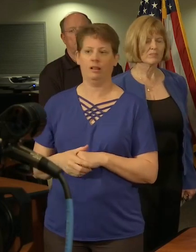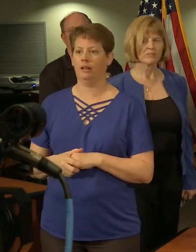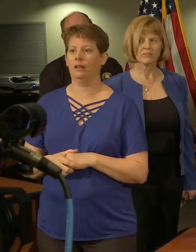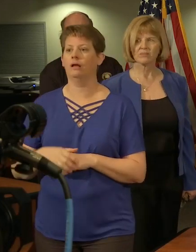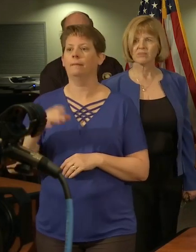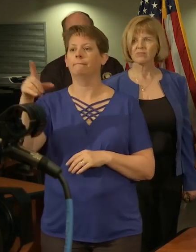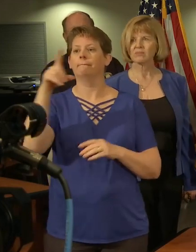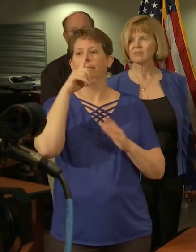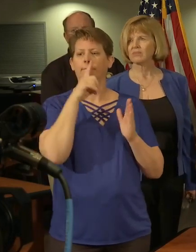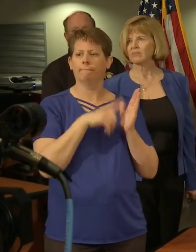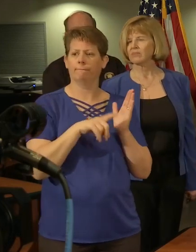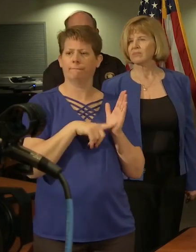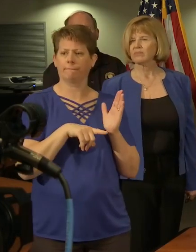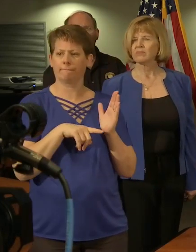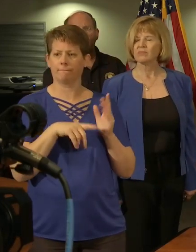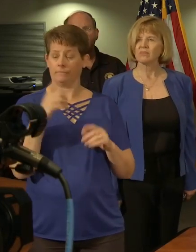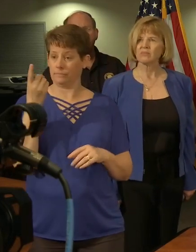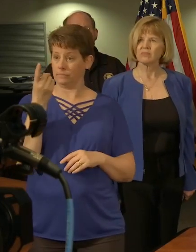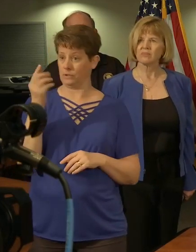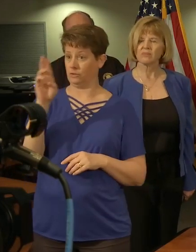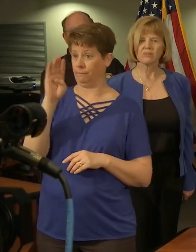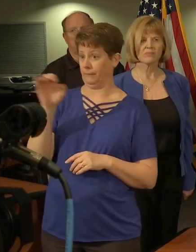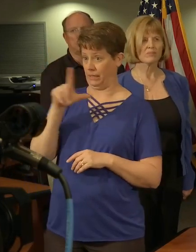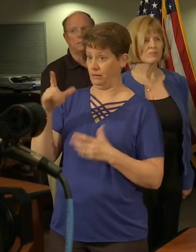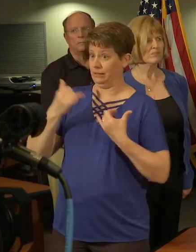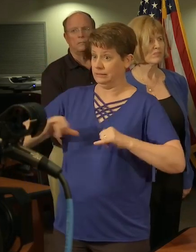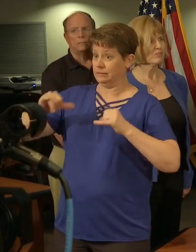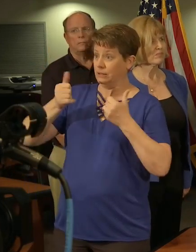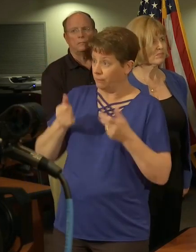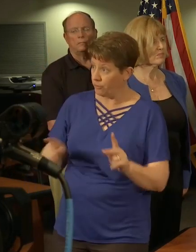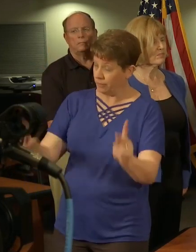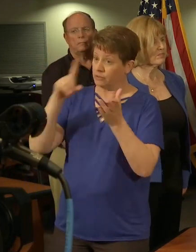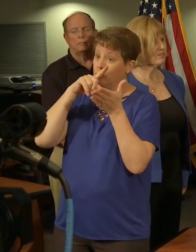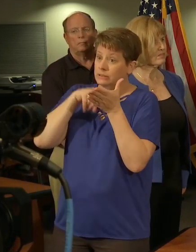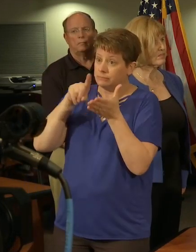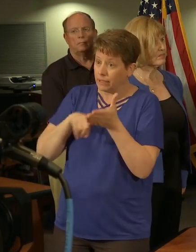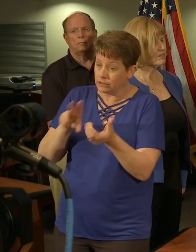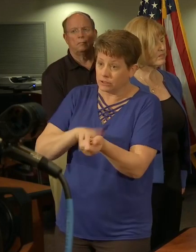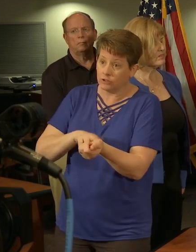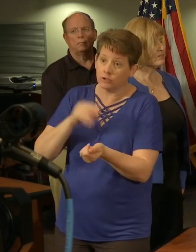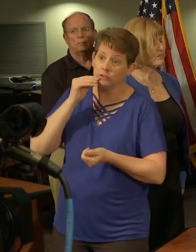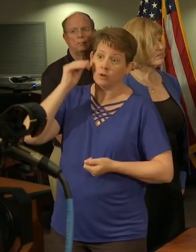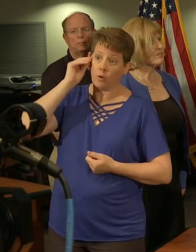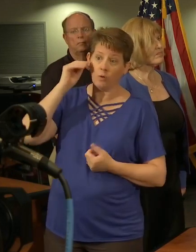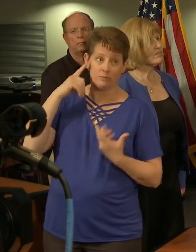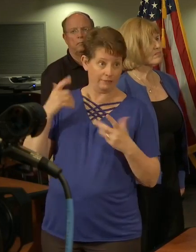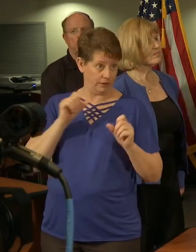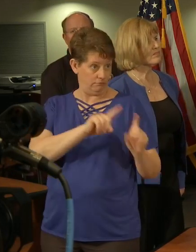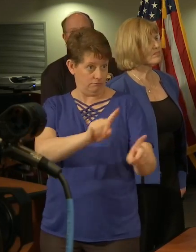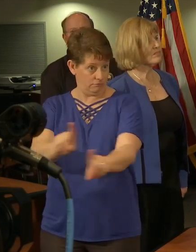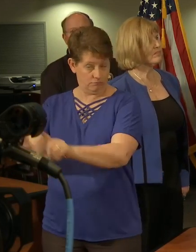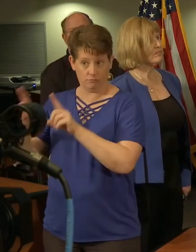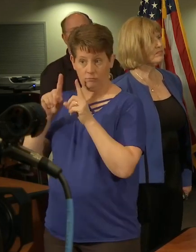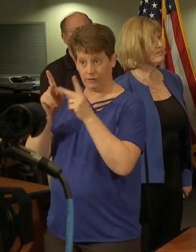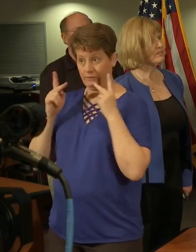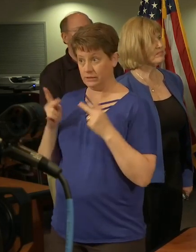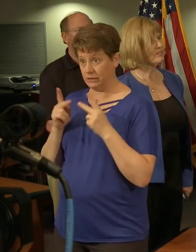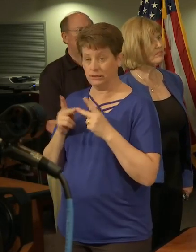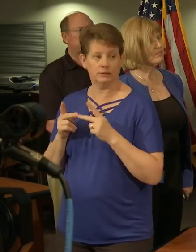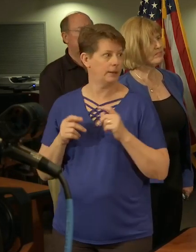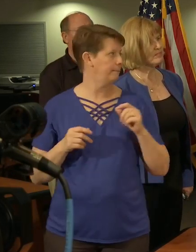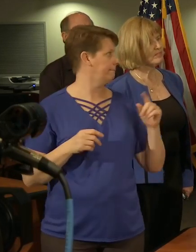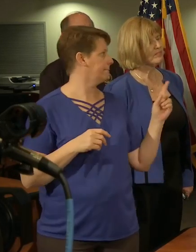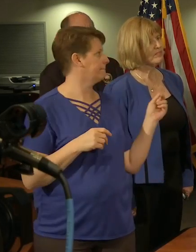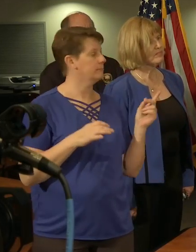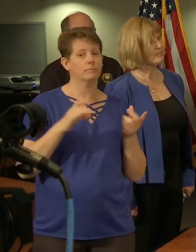Dr. Bell, so are they still allowed to do inspections at the nursing homes, and have they been to the facilities?